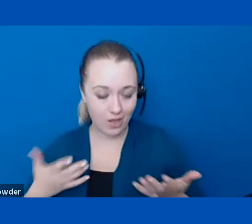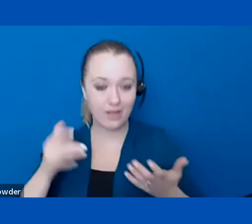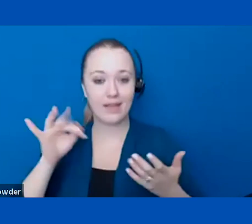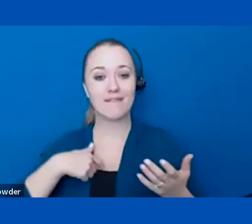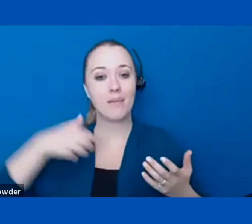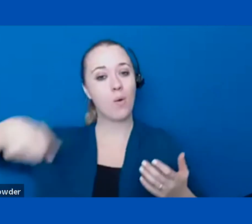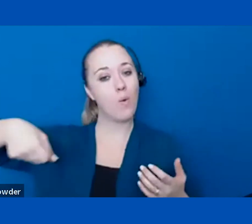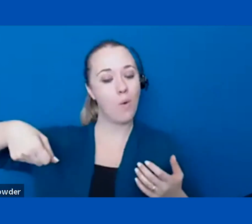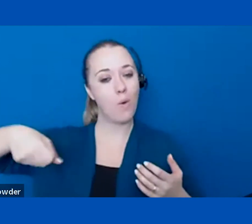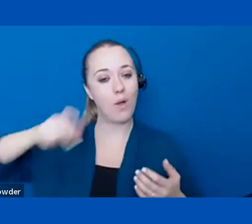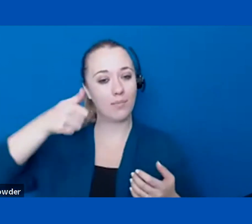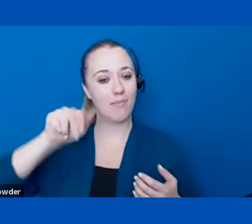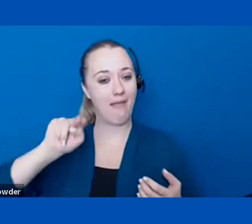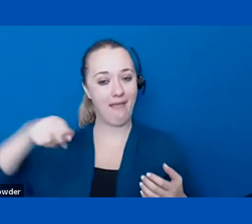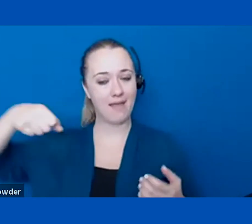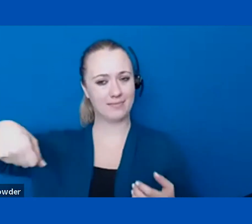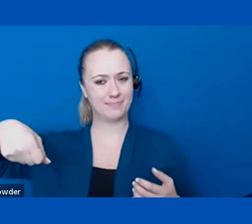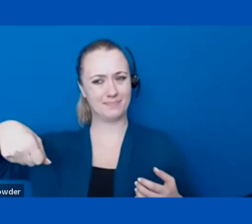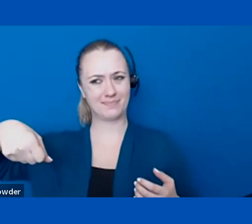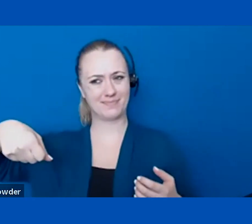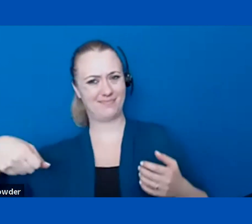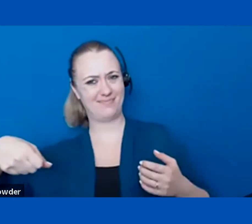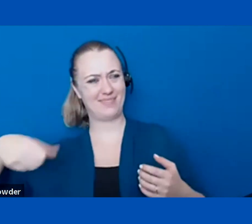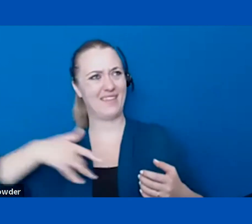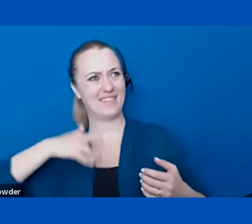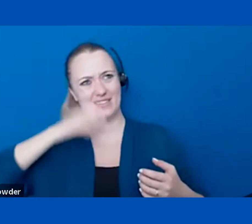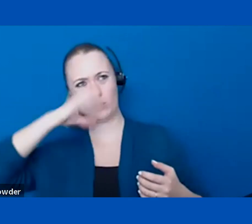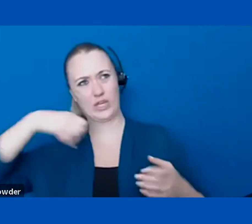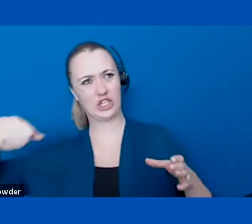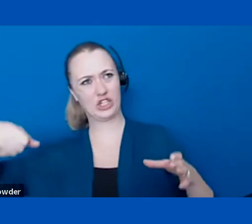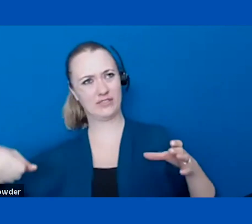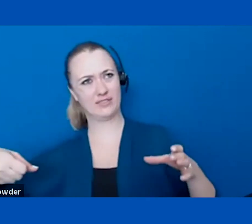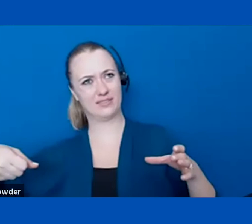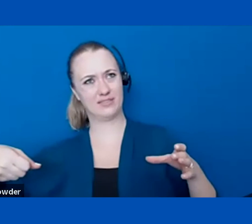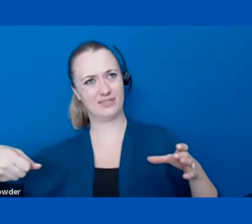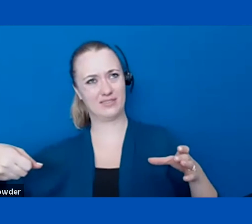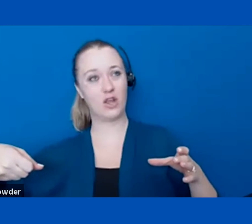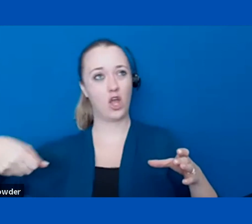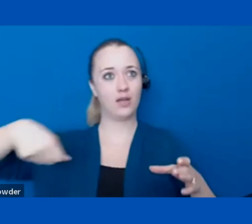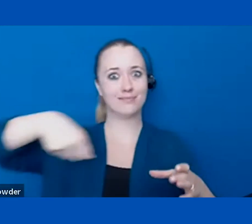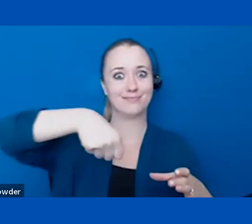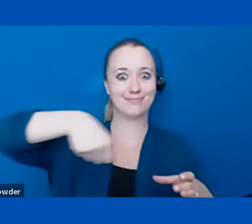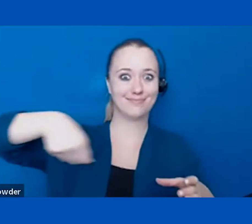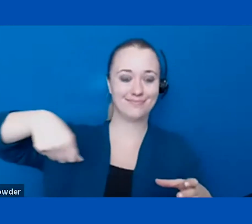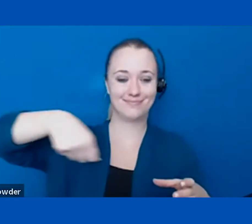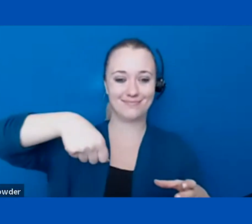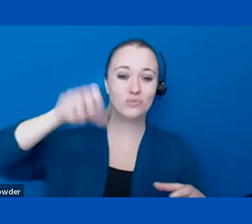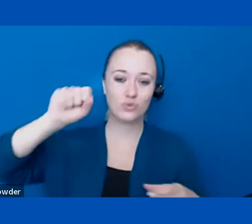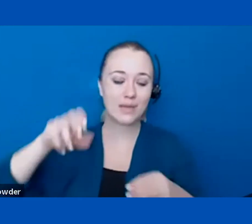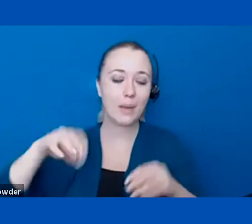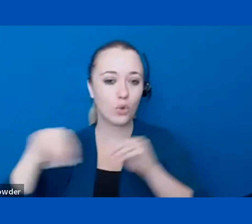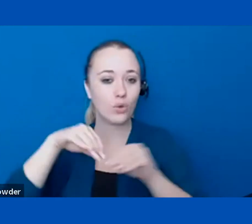one side and you're like, oh, this feels weird. You know, you move it around. You could also move it around with the pen on the burner, and you can